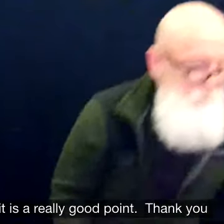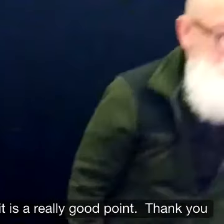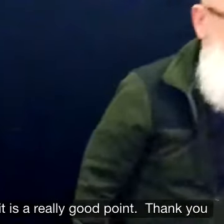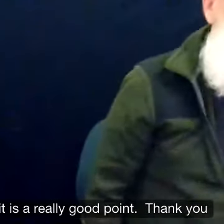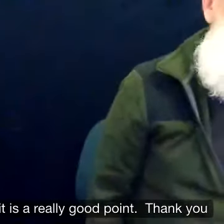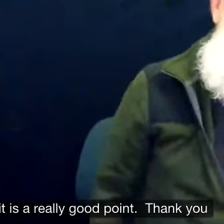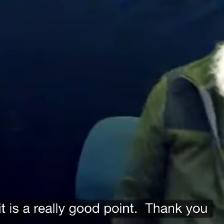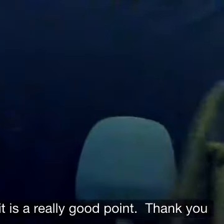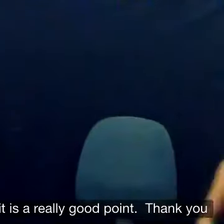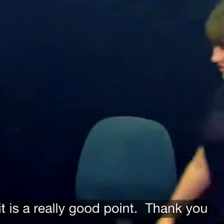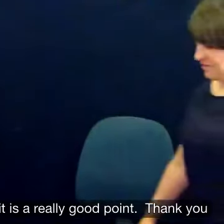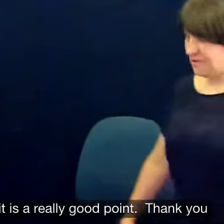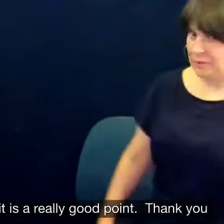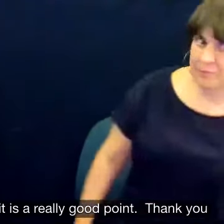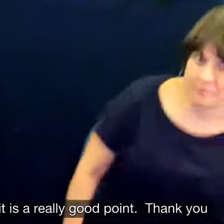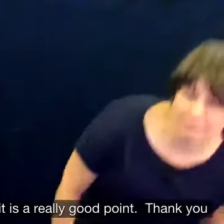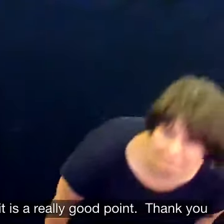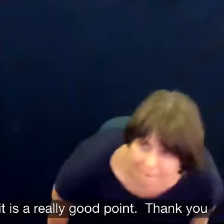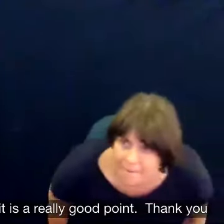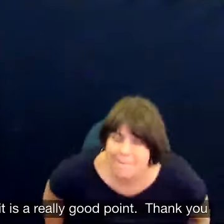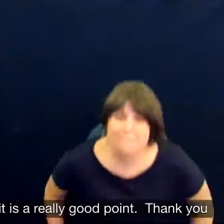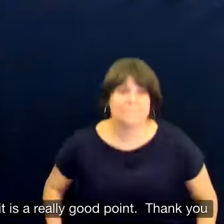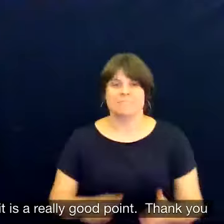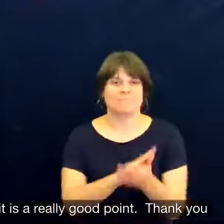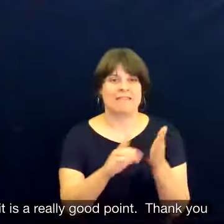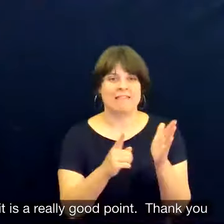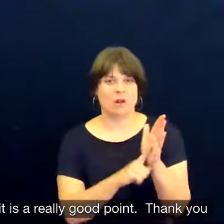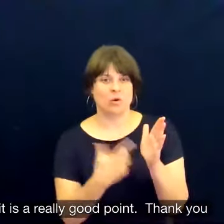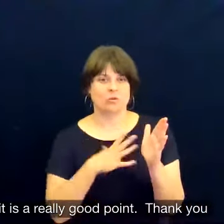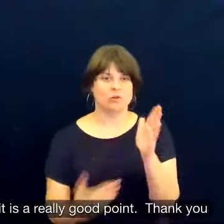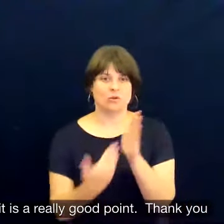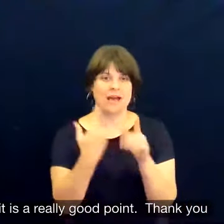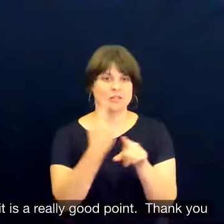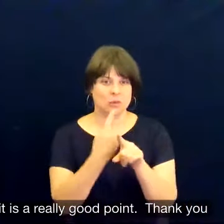Sorry, can I just add in one more thing? Yes.